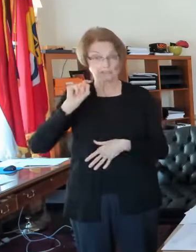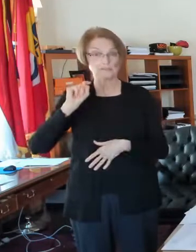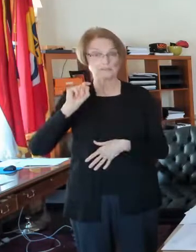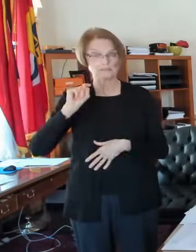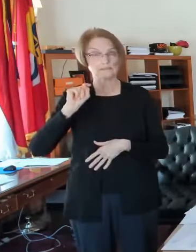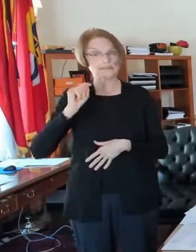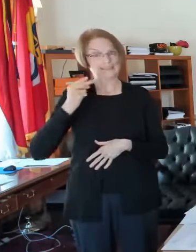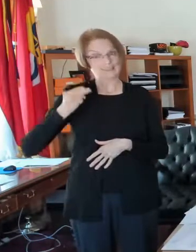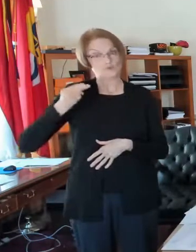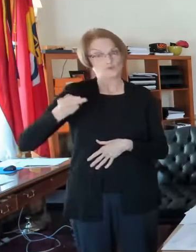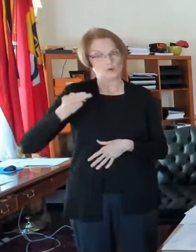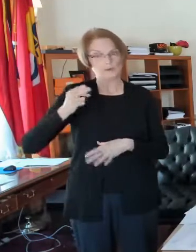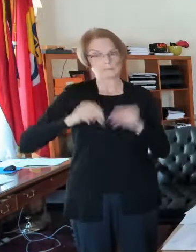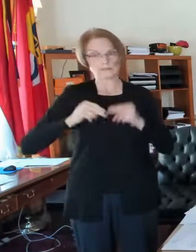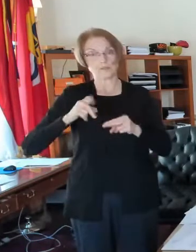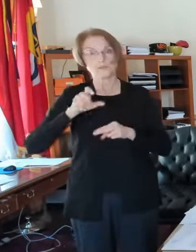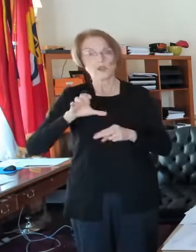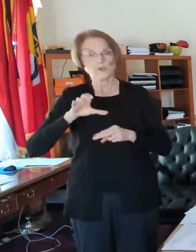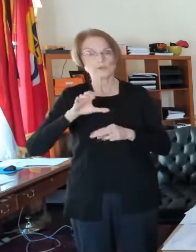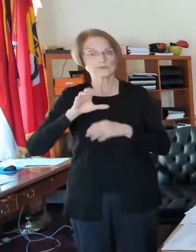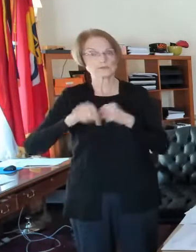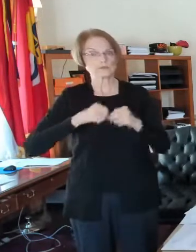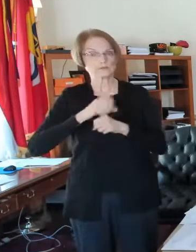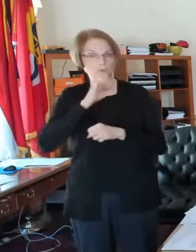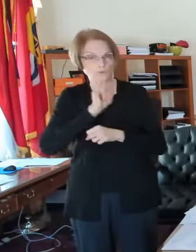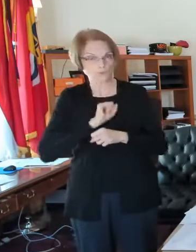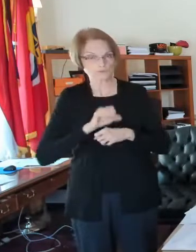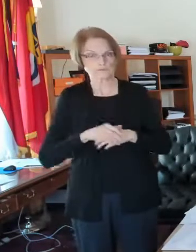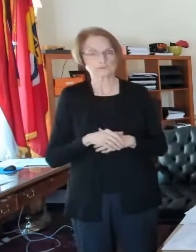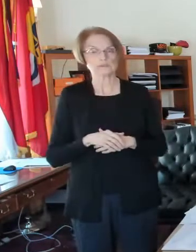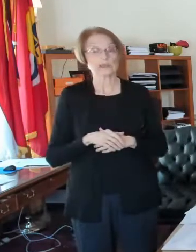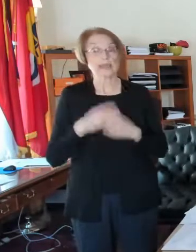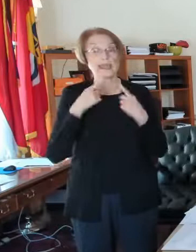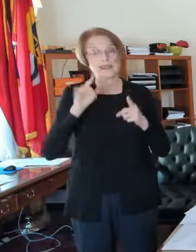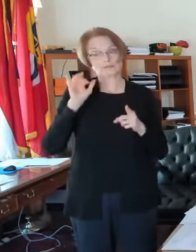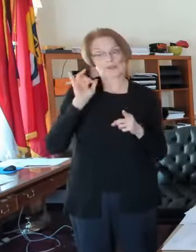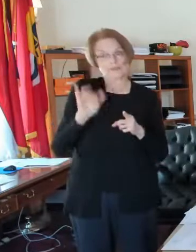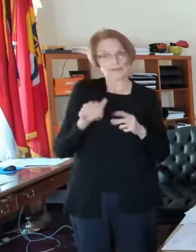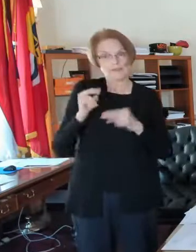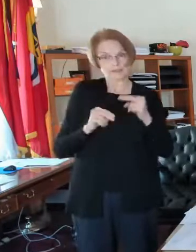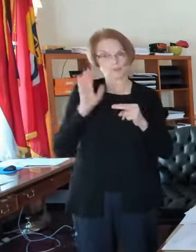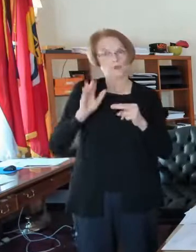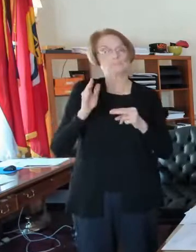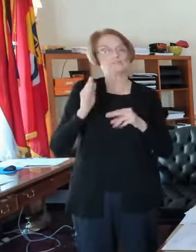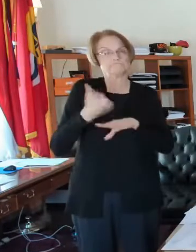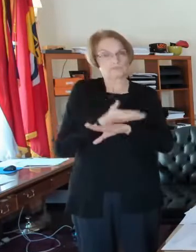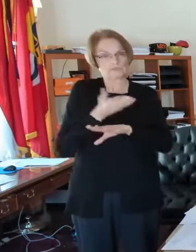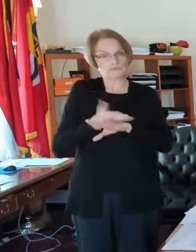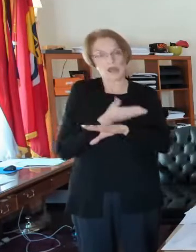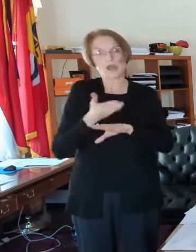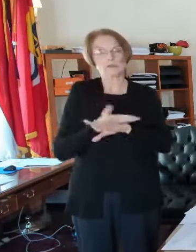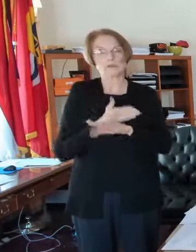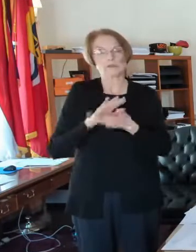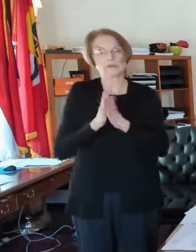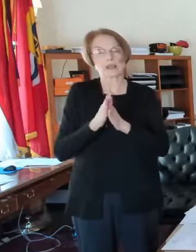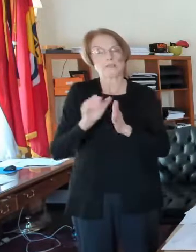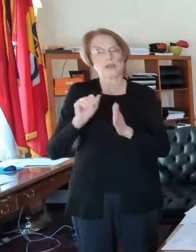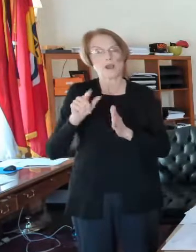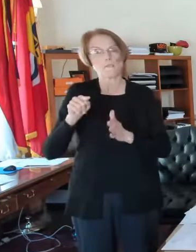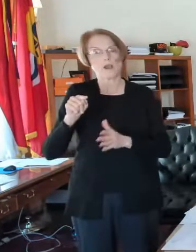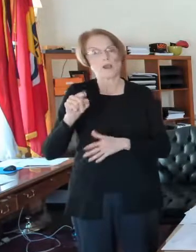historic building. It's 100 years old. And that is announced that is going to be redeveloped, most likely into